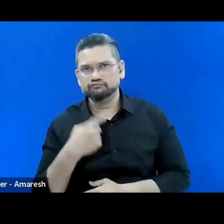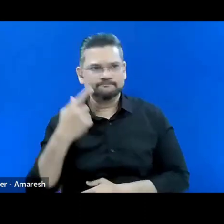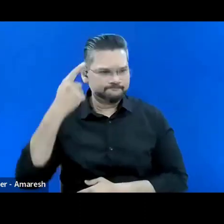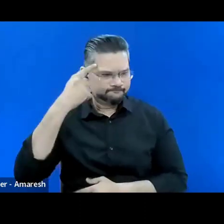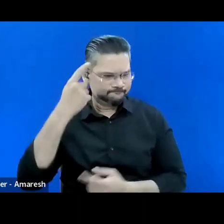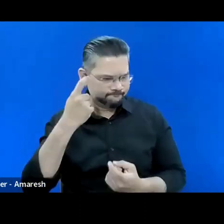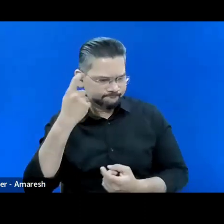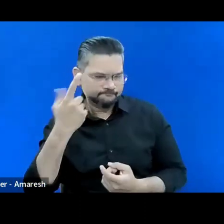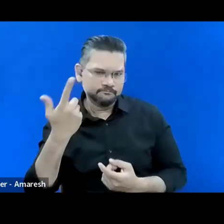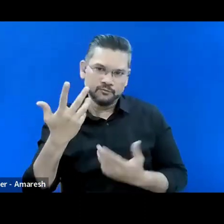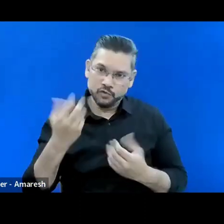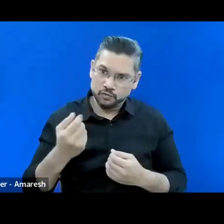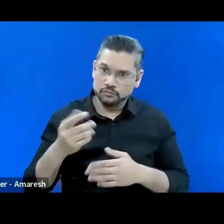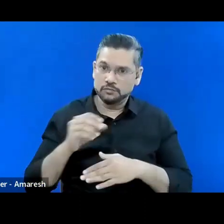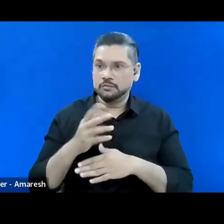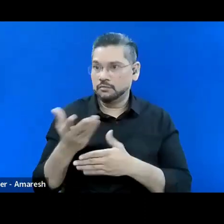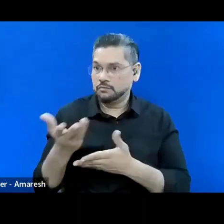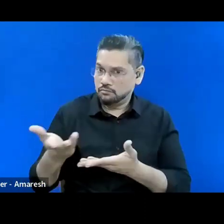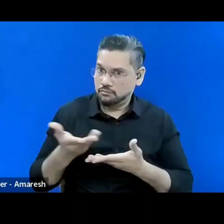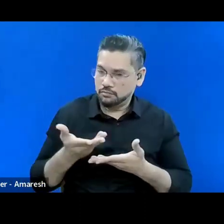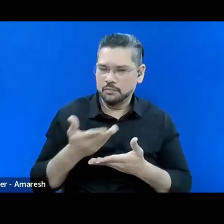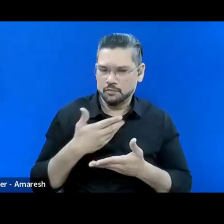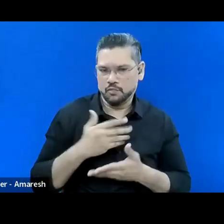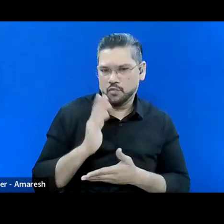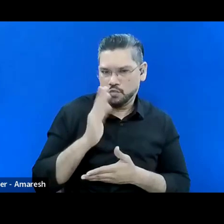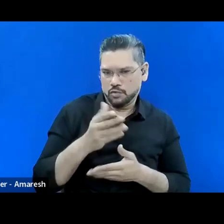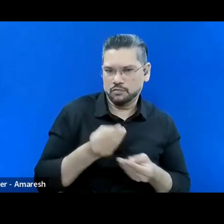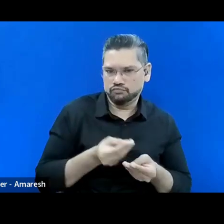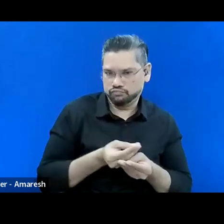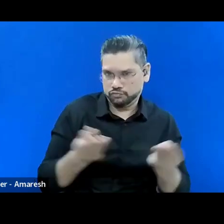call for membership. It will be out very soon,